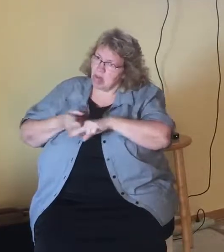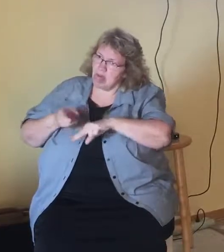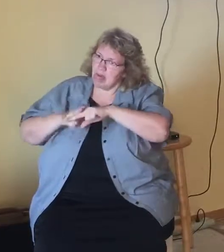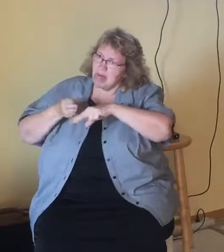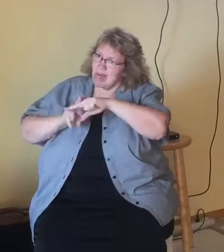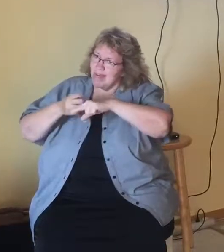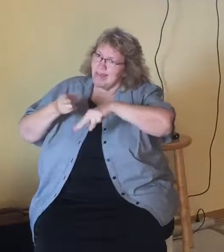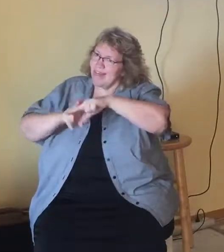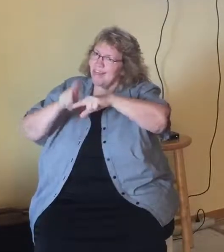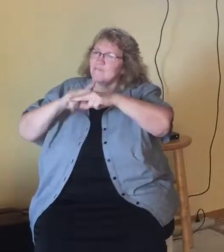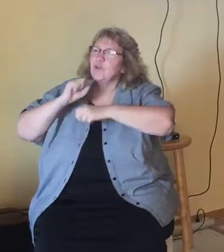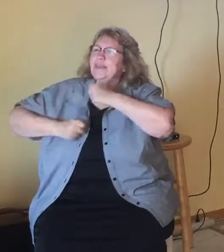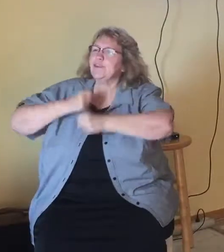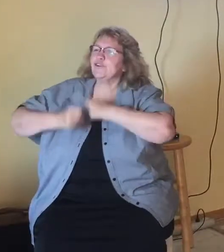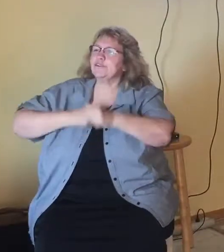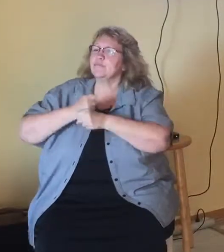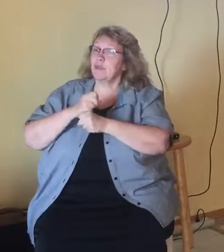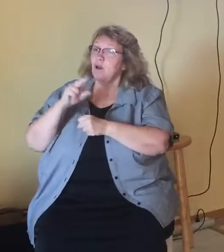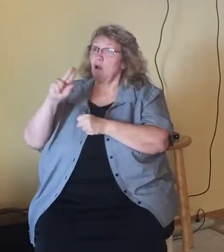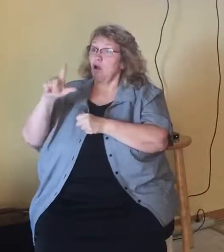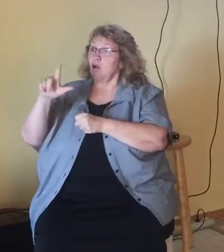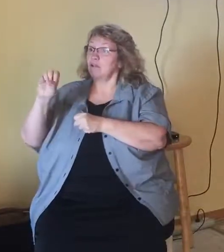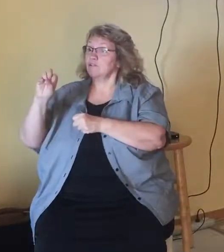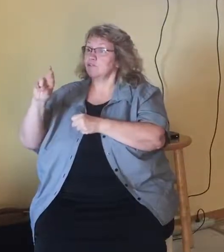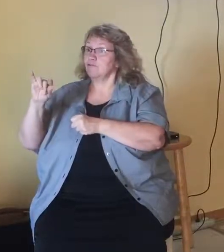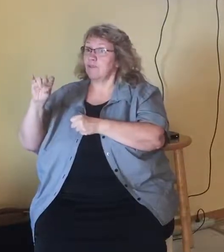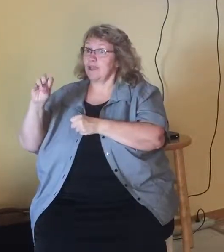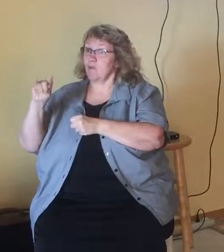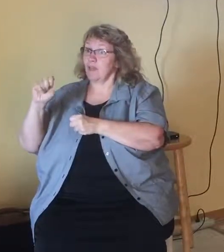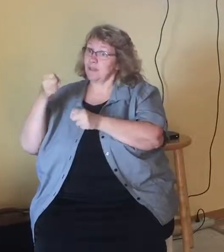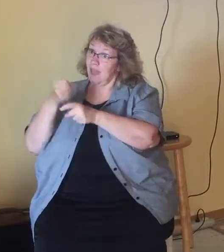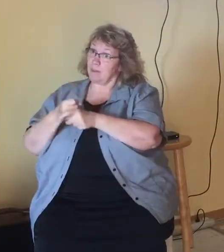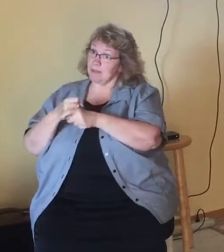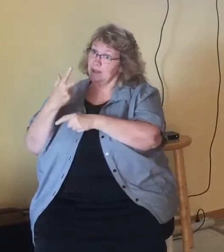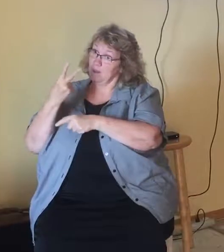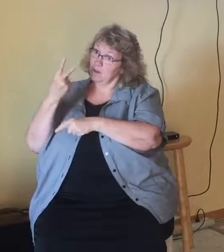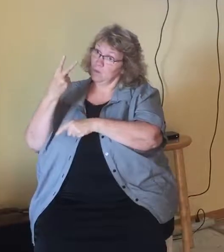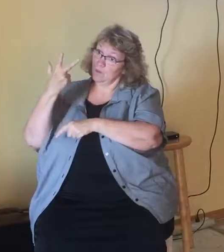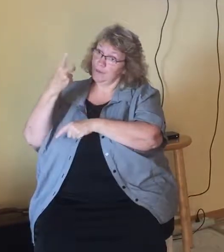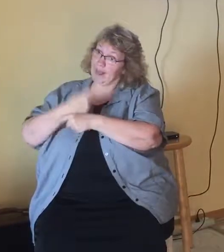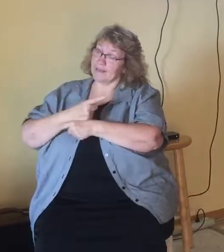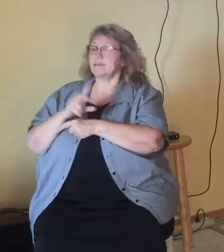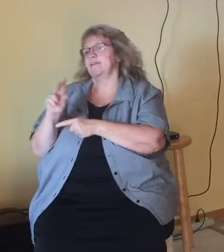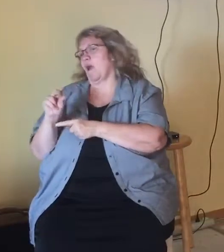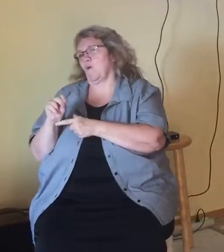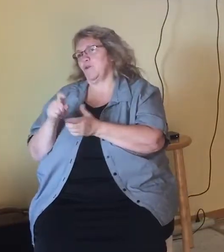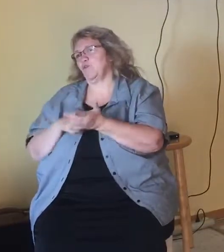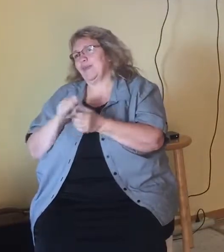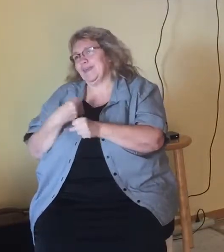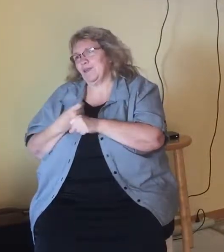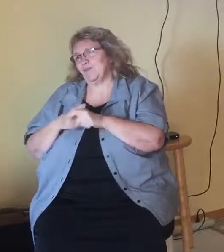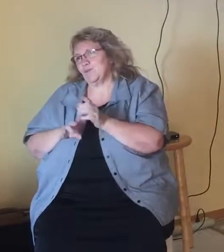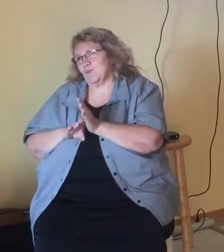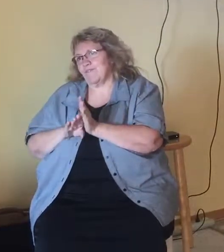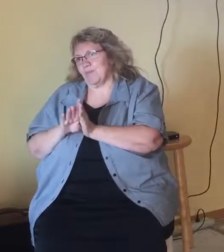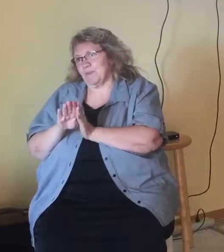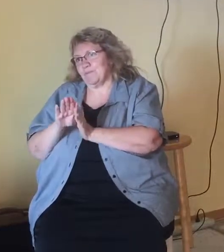because I didn't get ulcerative colitis in 3 days. It was years of developing. So fast